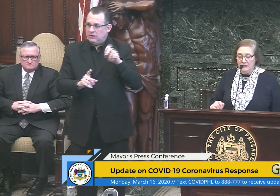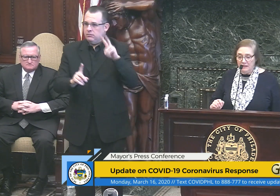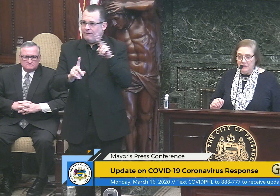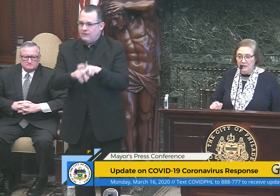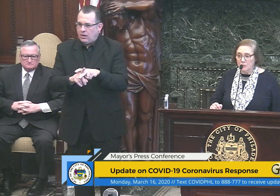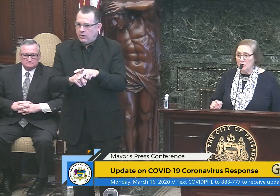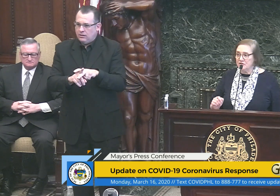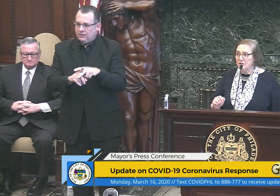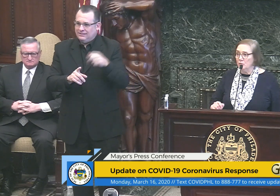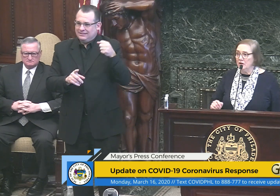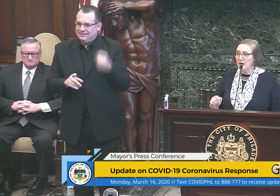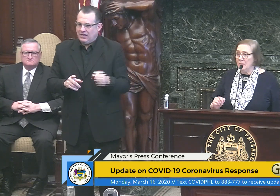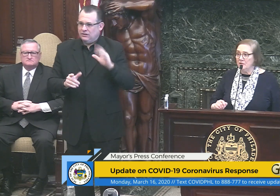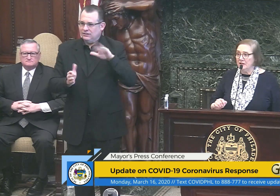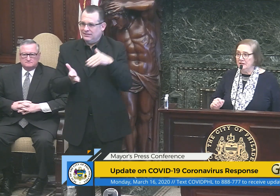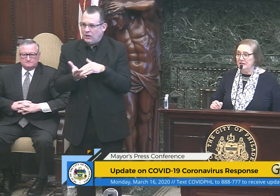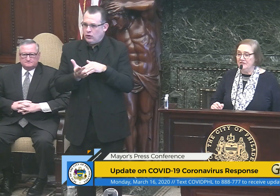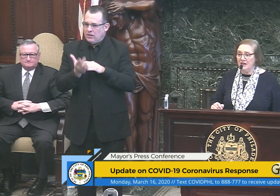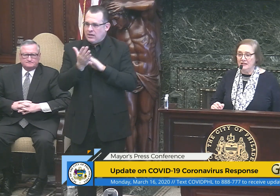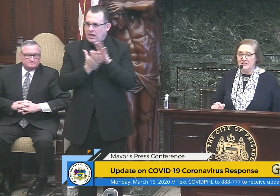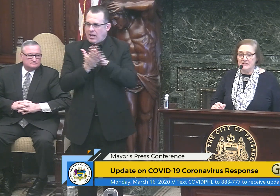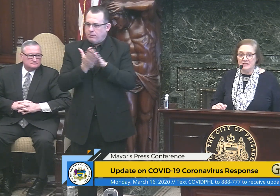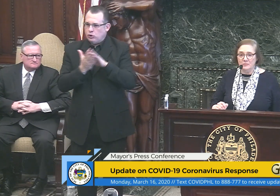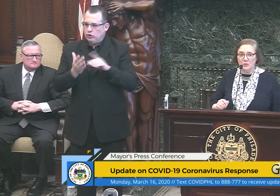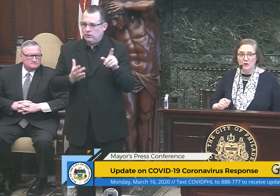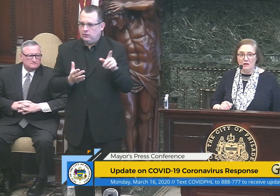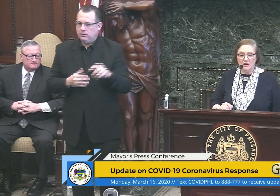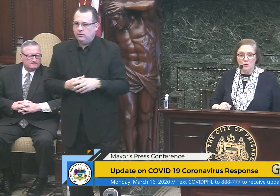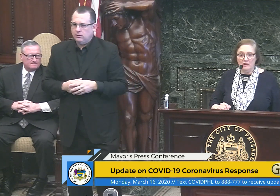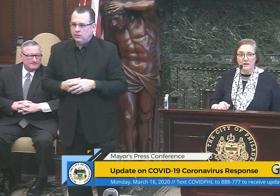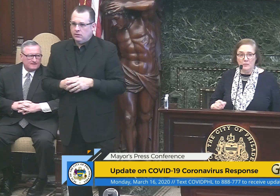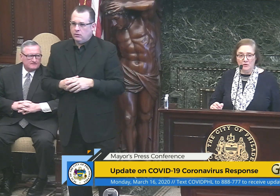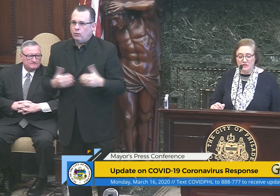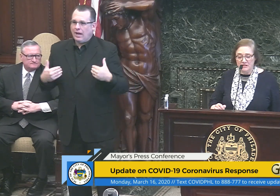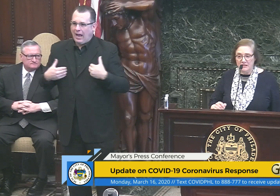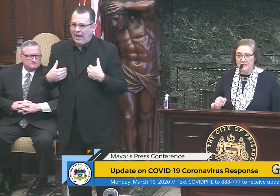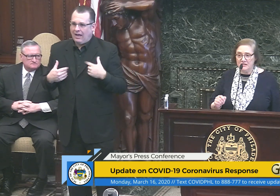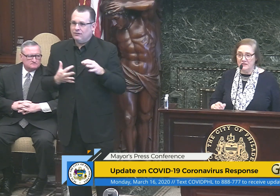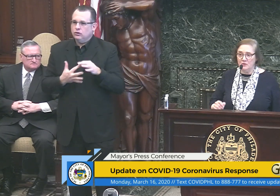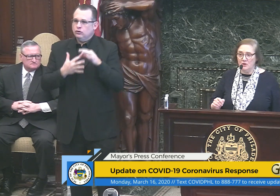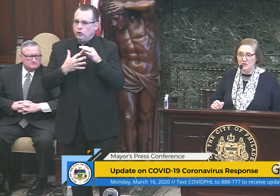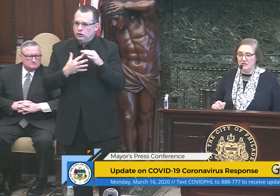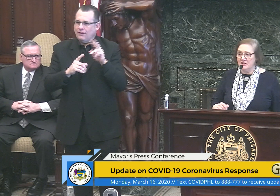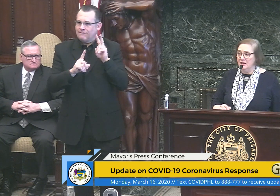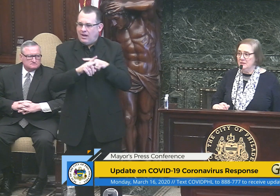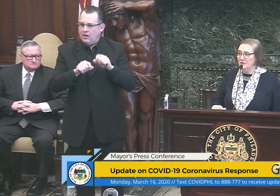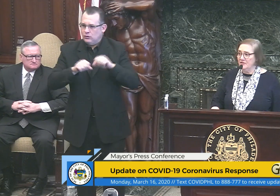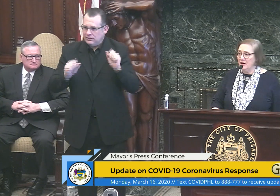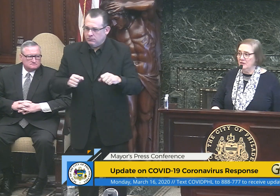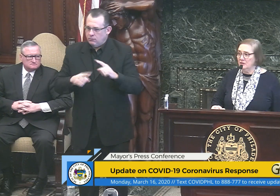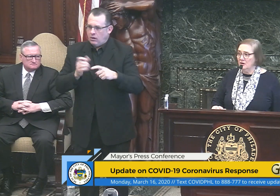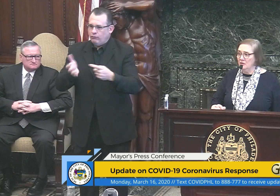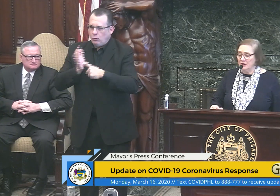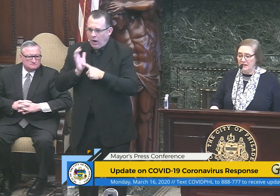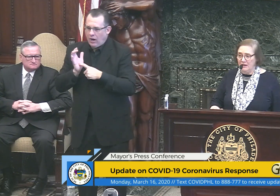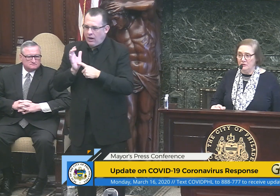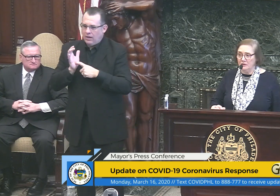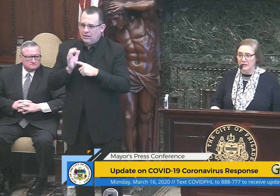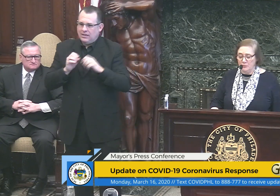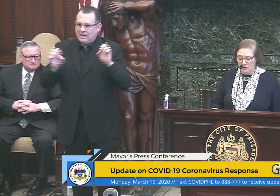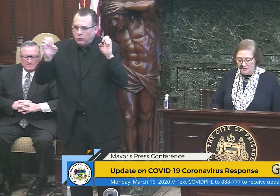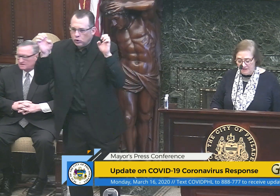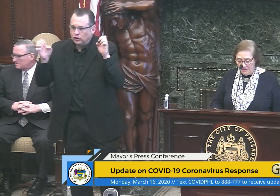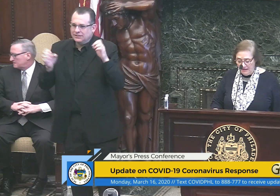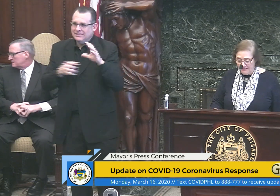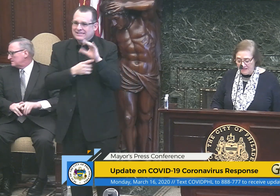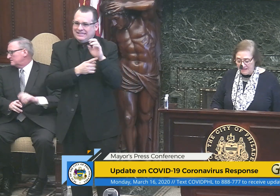Center in person. We operate in an e-filing system, but we are requiring emergency civil motions to be filed over the counter